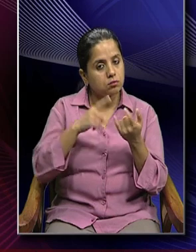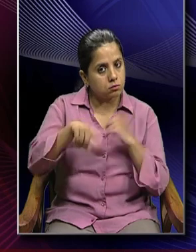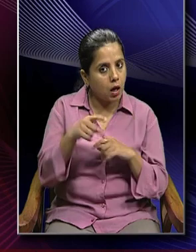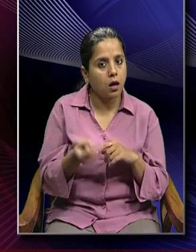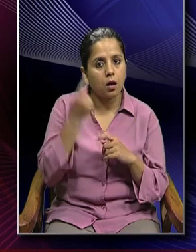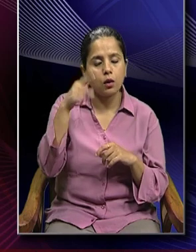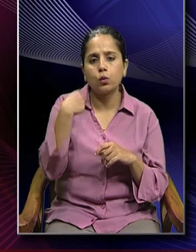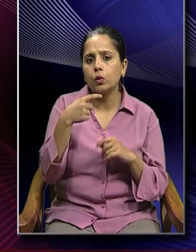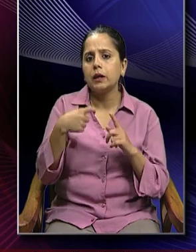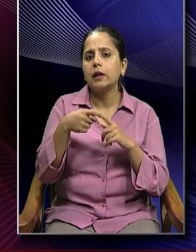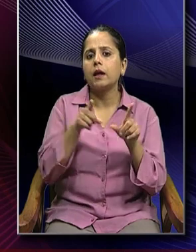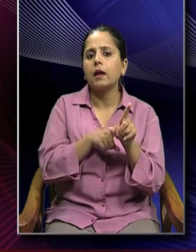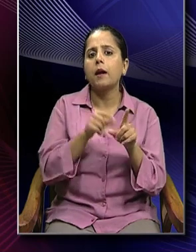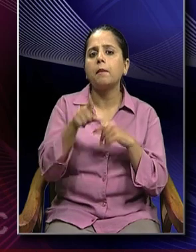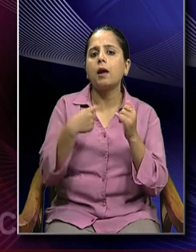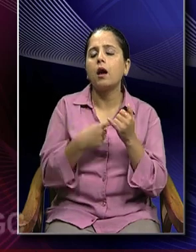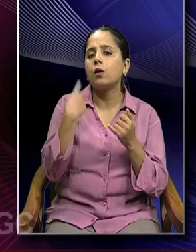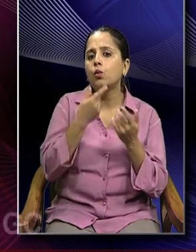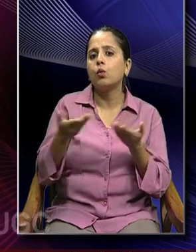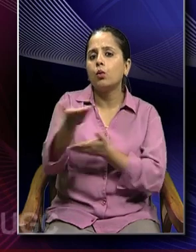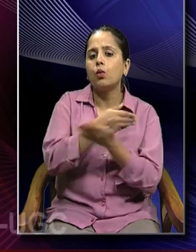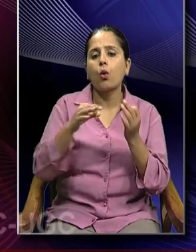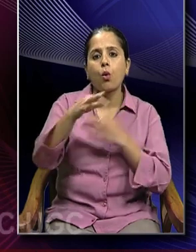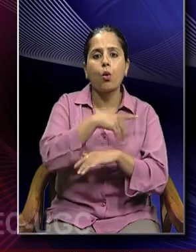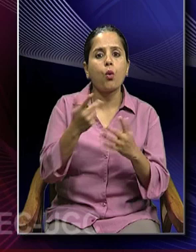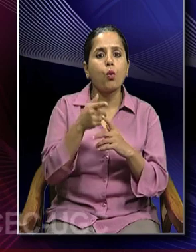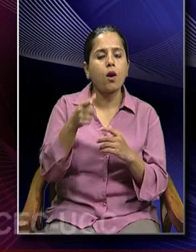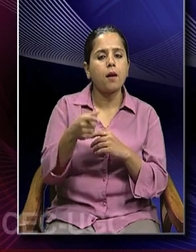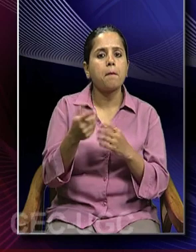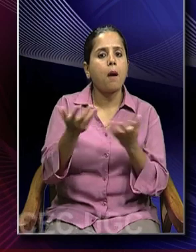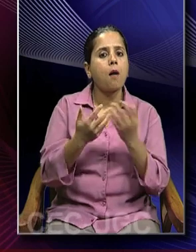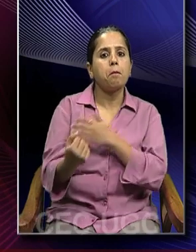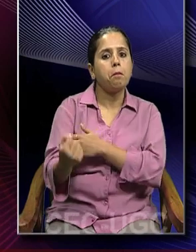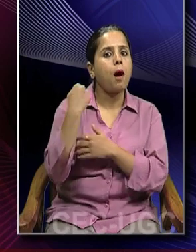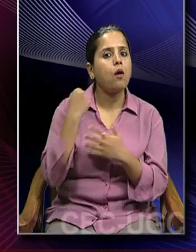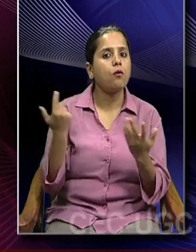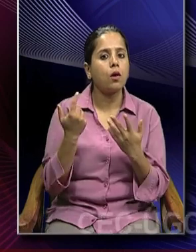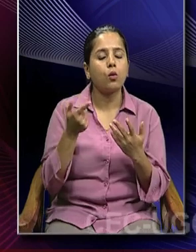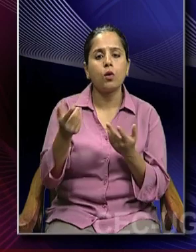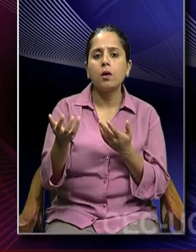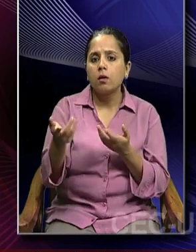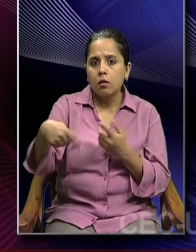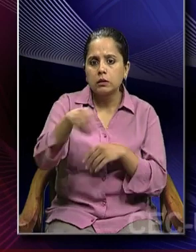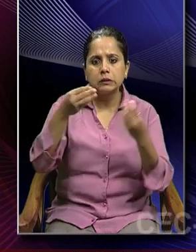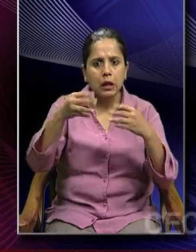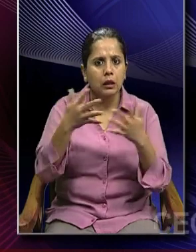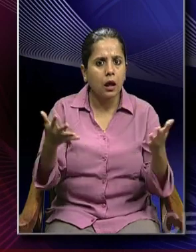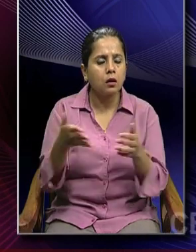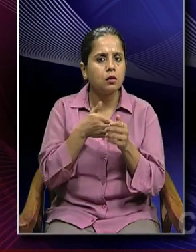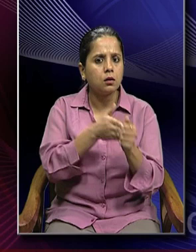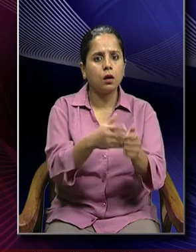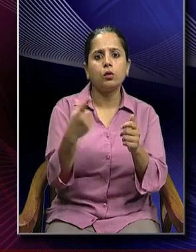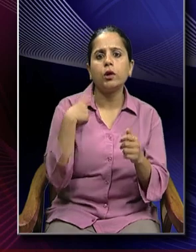who are the key players in the industry, which organization yield the market power, who is the market leader, what is their market